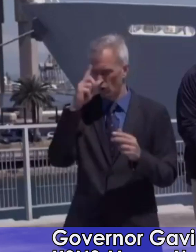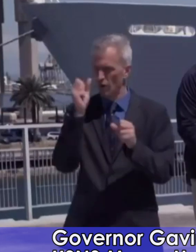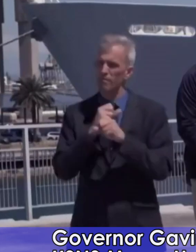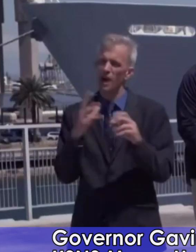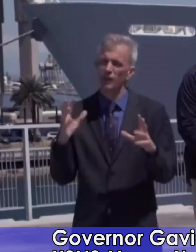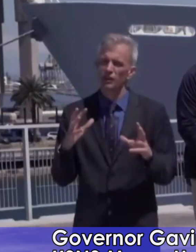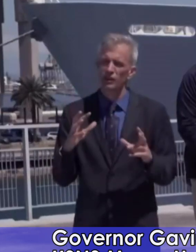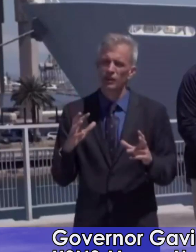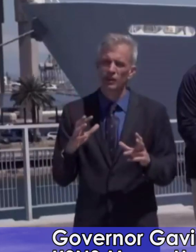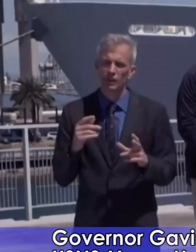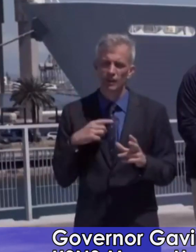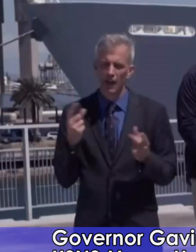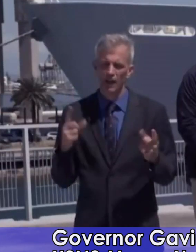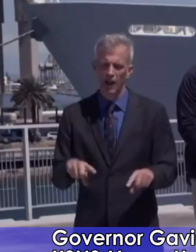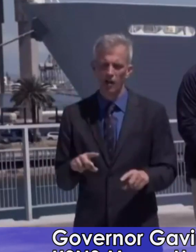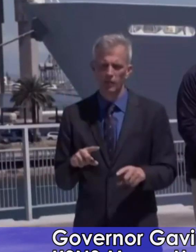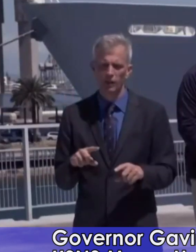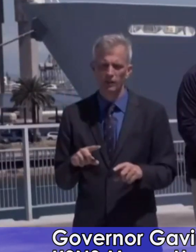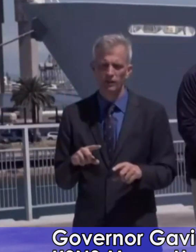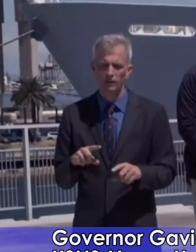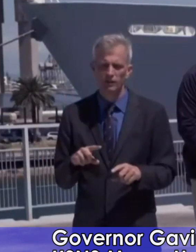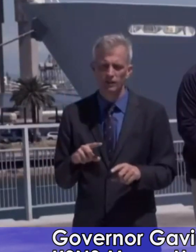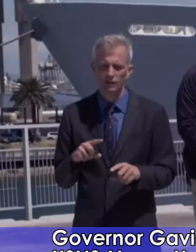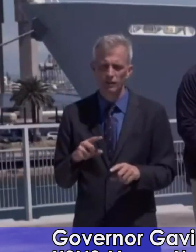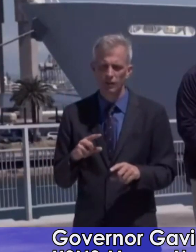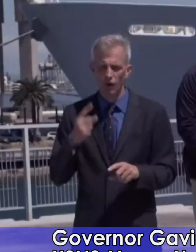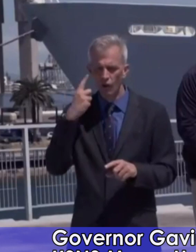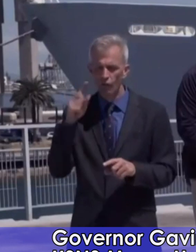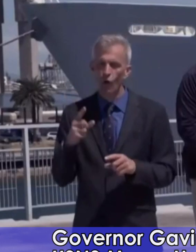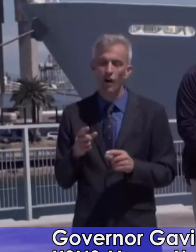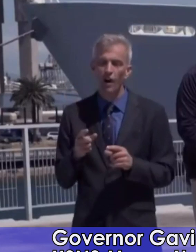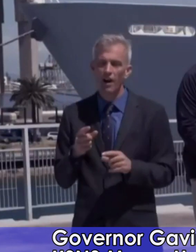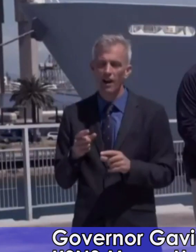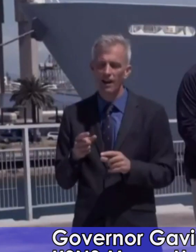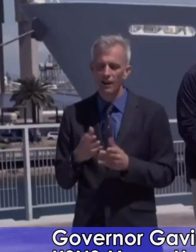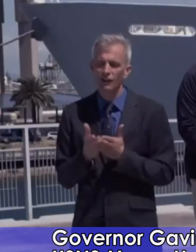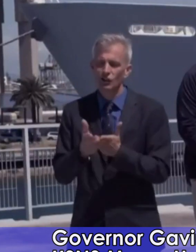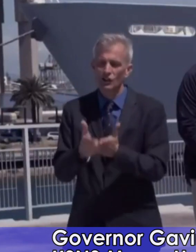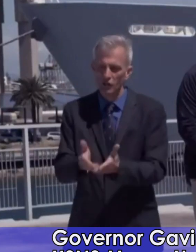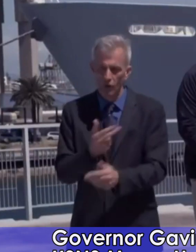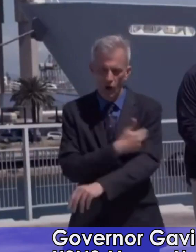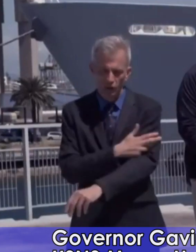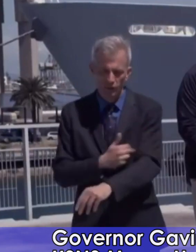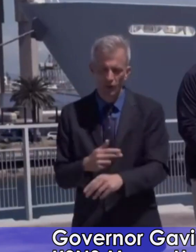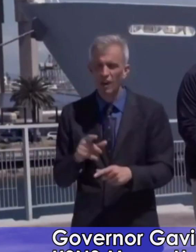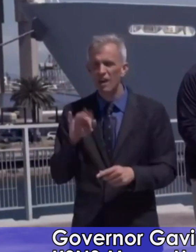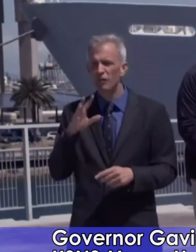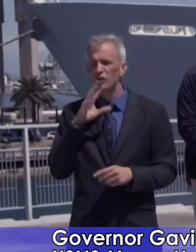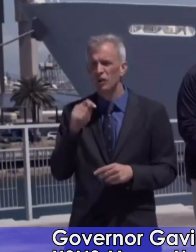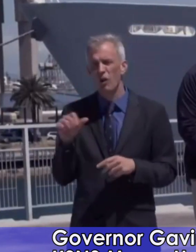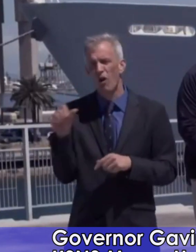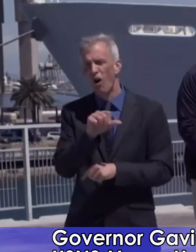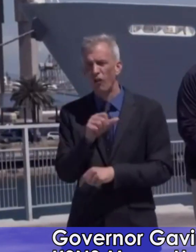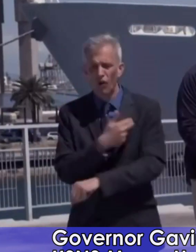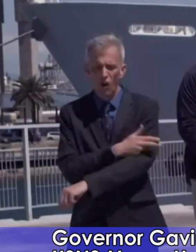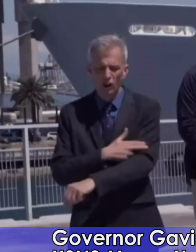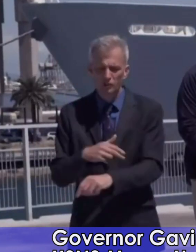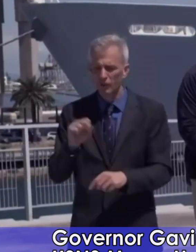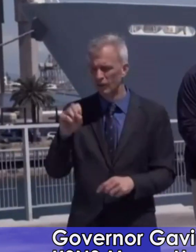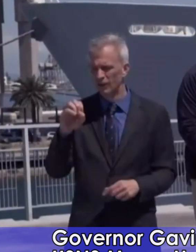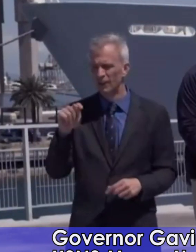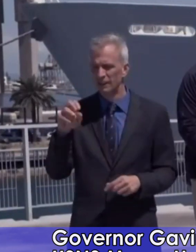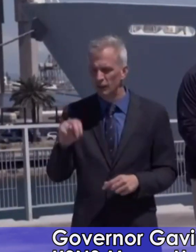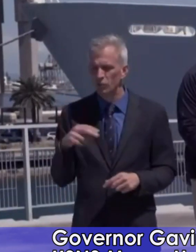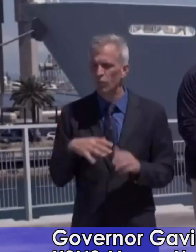or around this floating hospital. As it relates to other hospitals, Seton, we were able to find staffing.